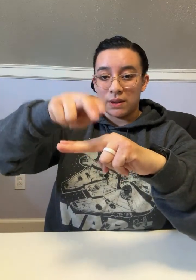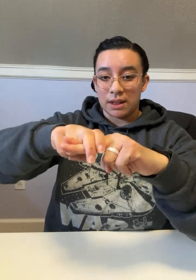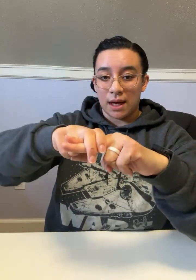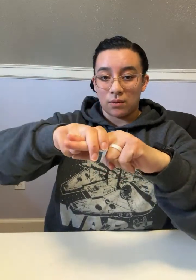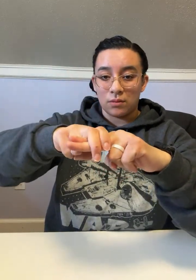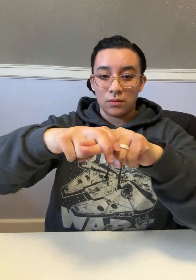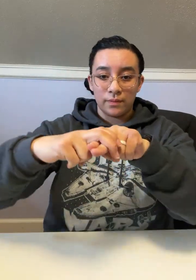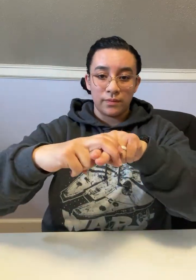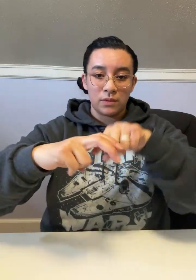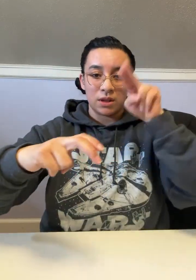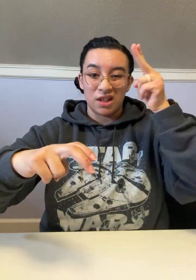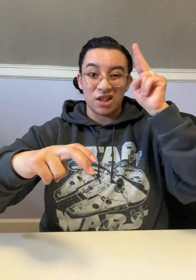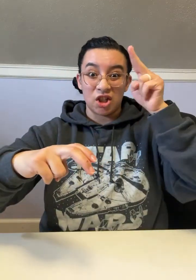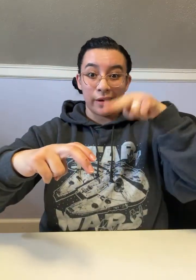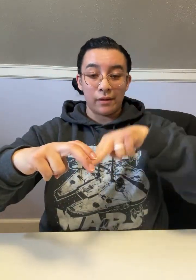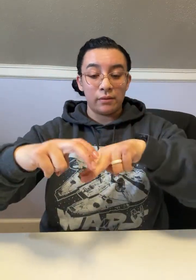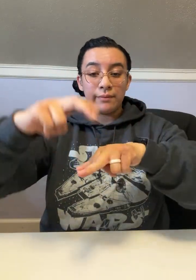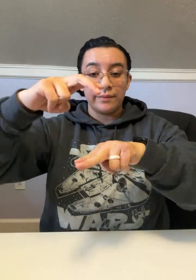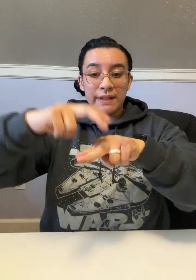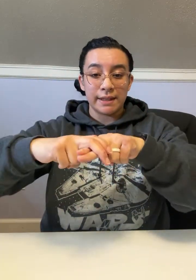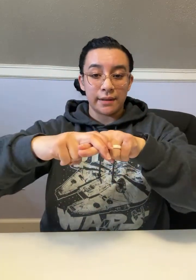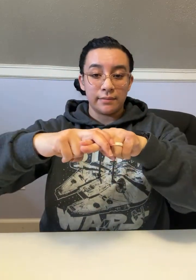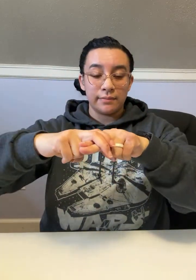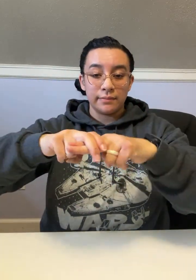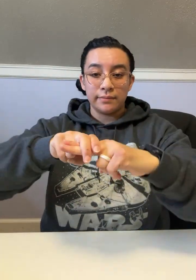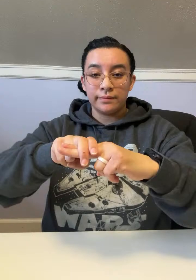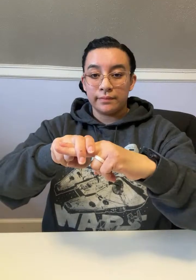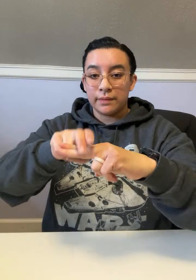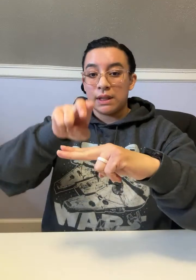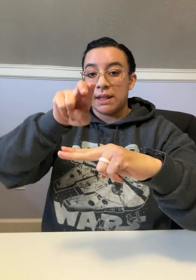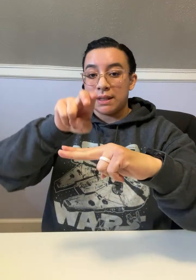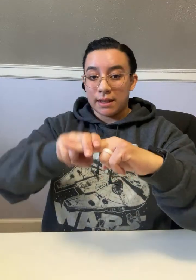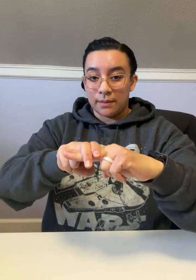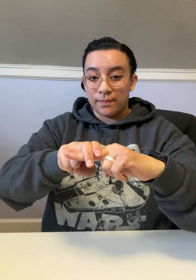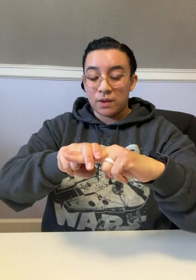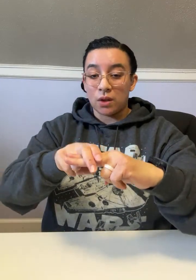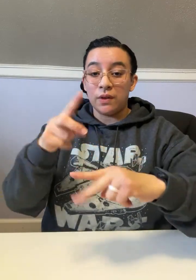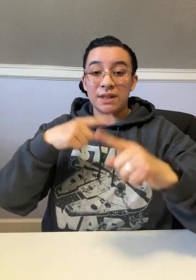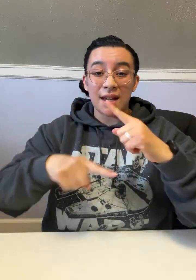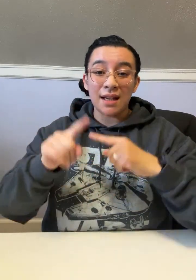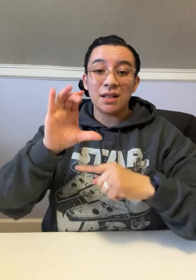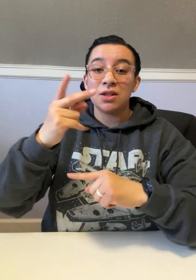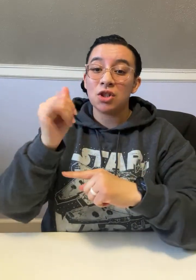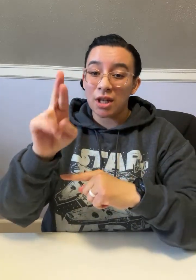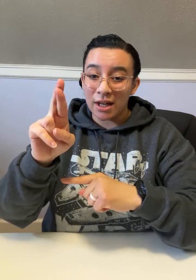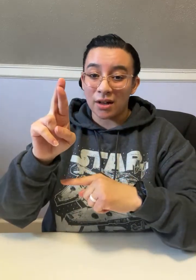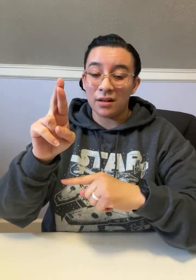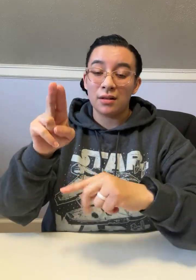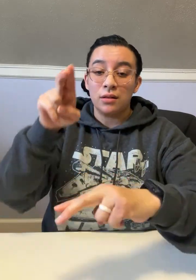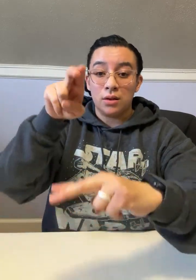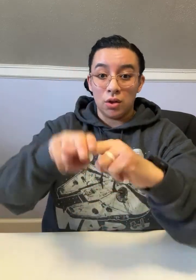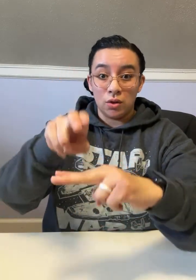sit down. This is a chair. Sit. Sit. So if you sign chair, you do